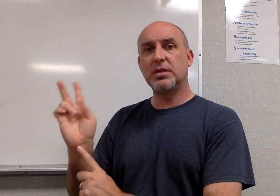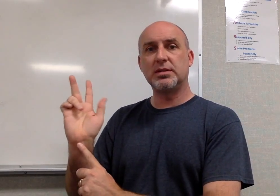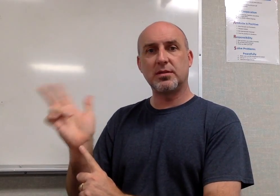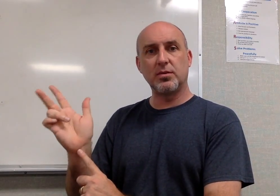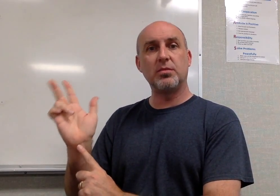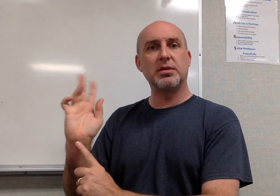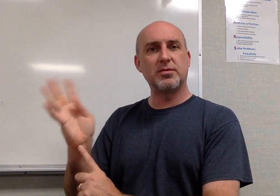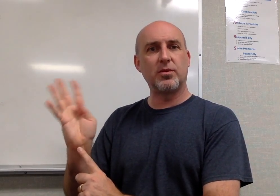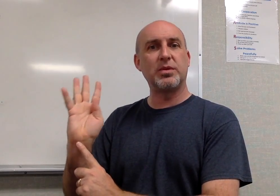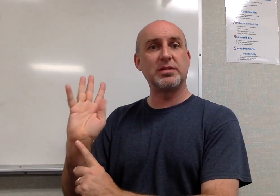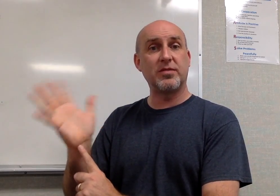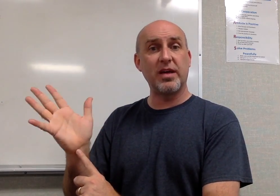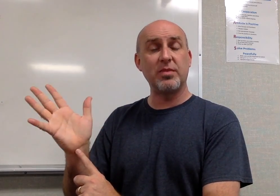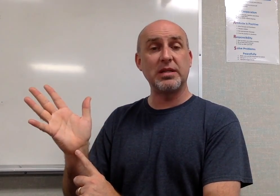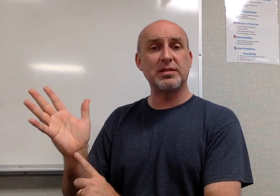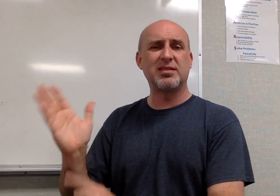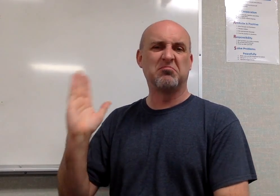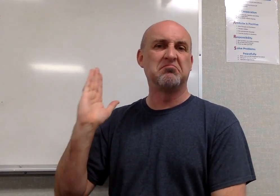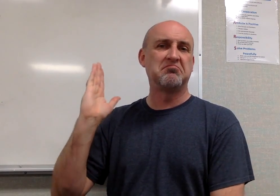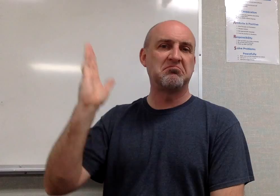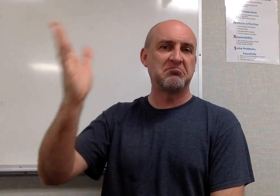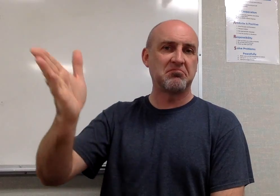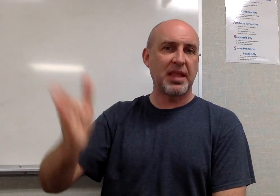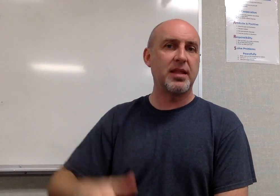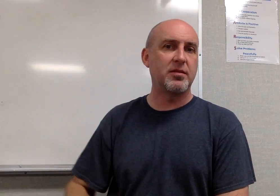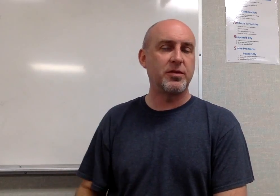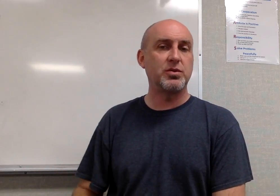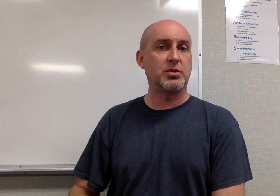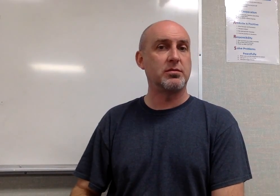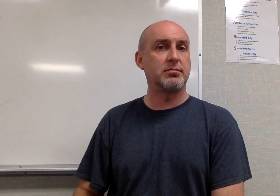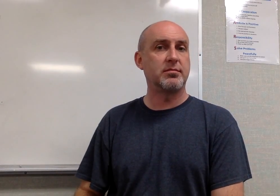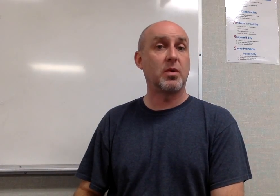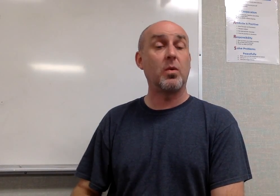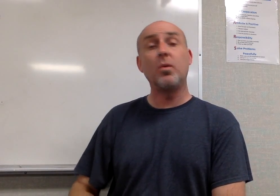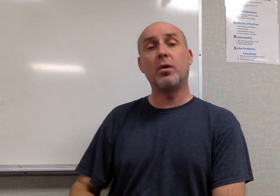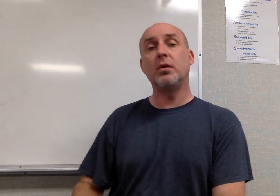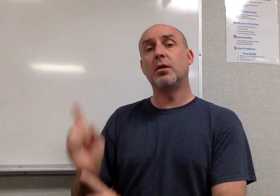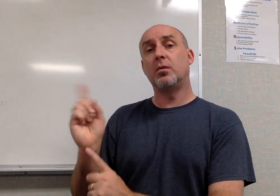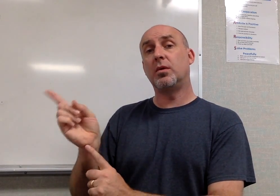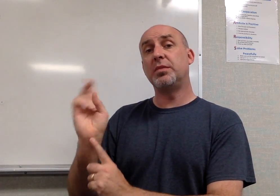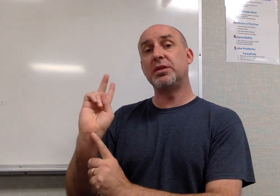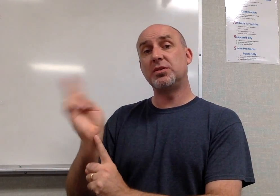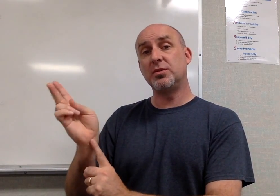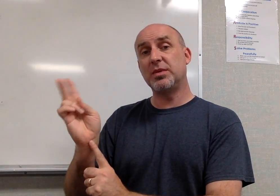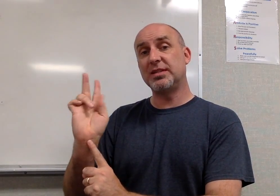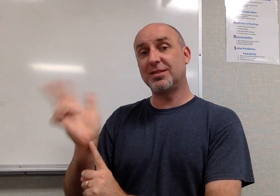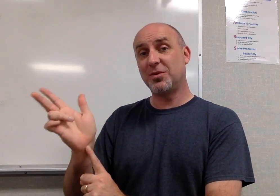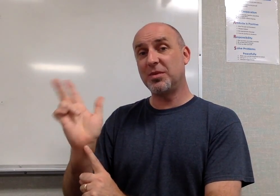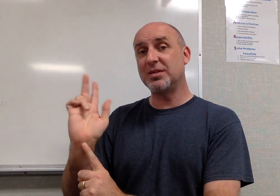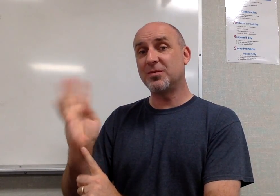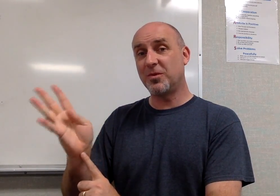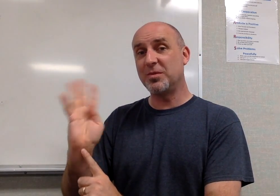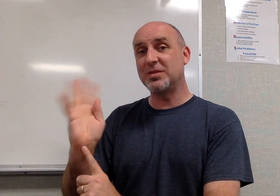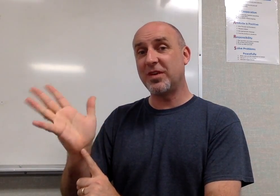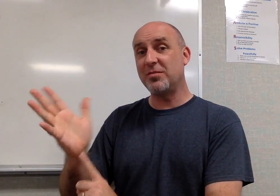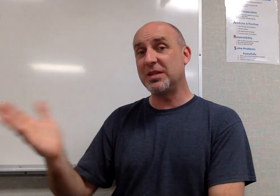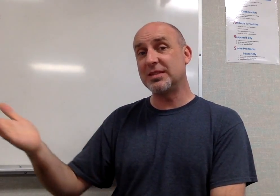minutes, 3 minutes, 4 minutes, 5 minutes in the future, or 1 minute, 2 minutes, 3 minutes, 4 minutes, 5 minutes